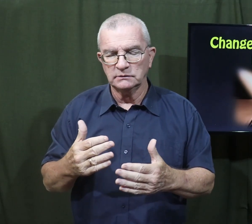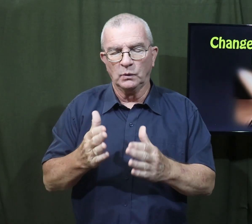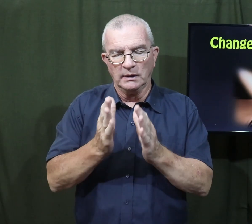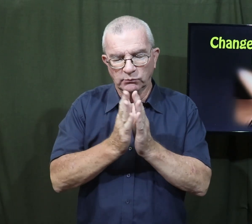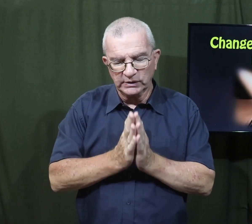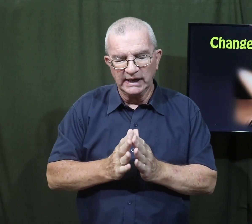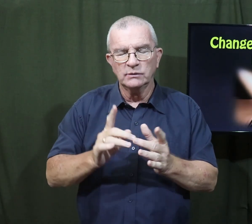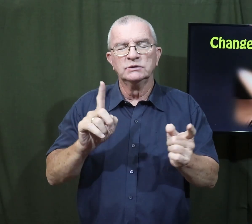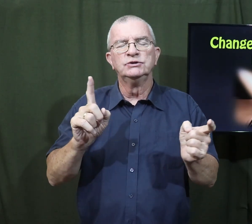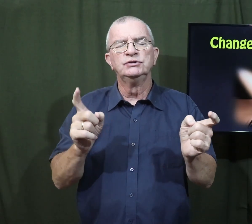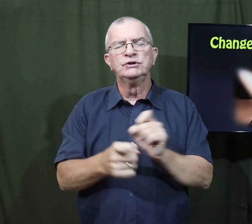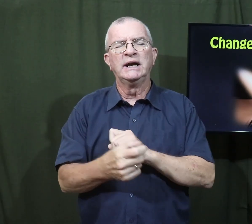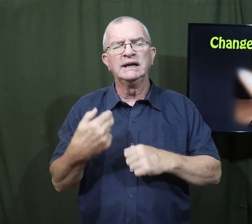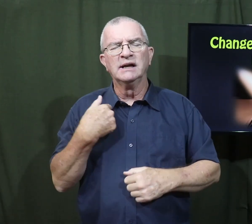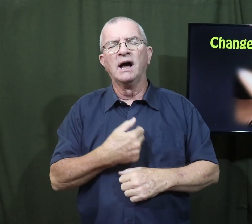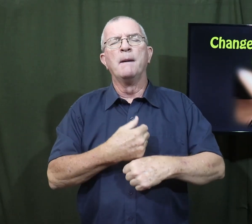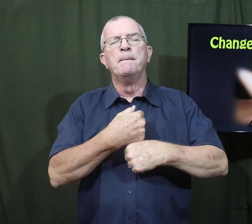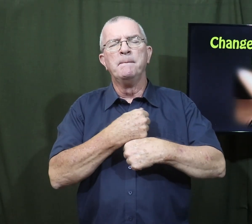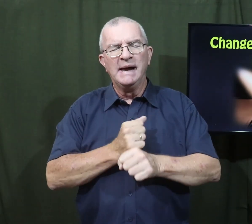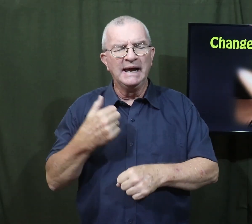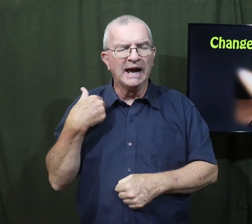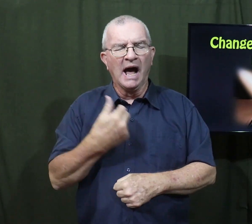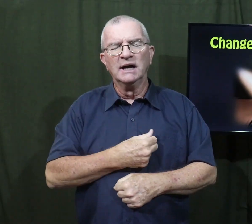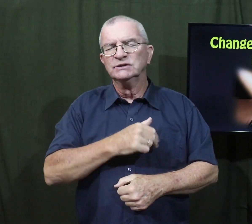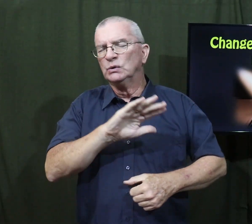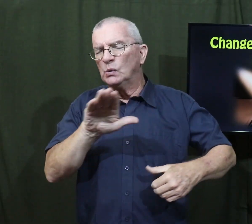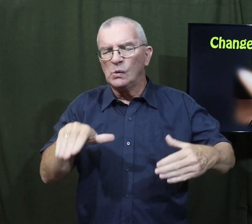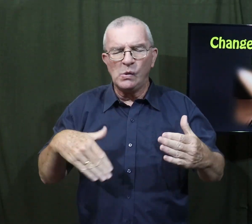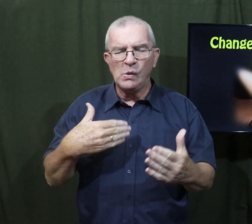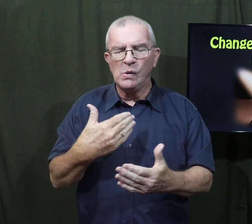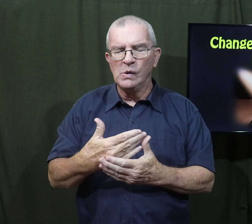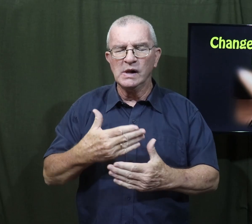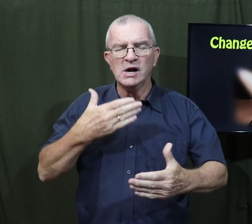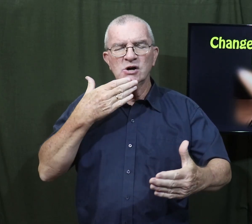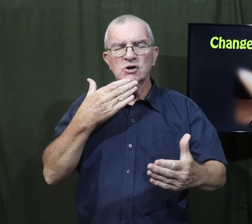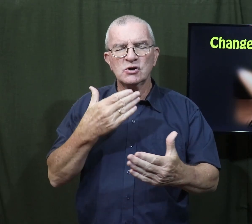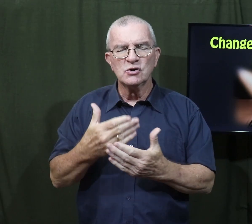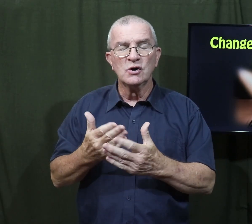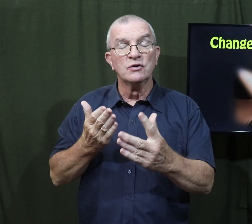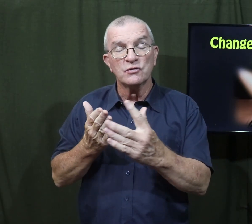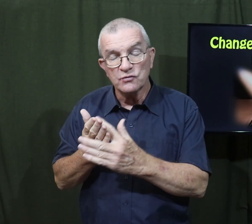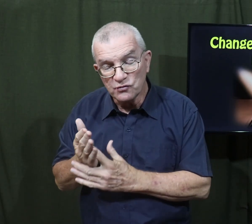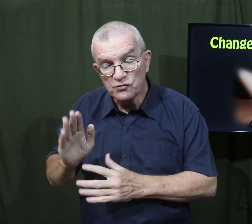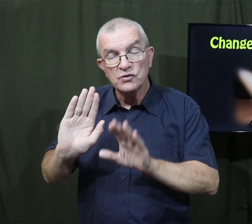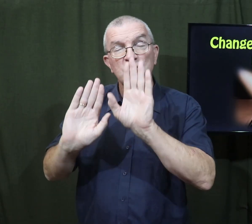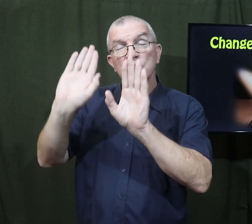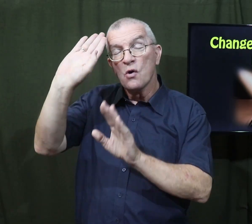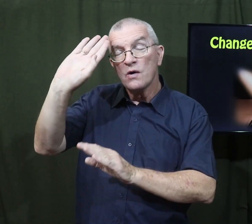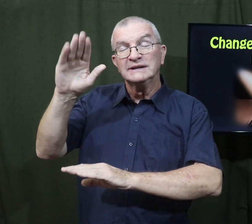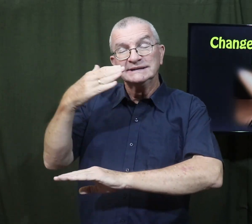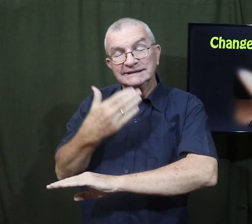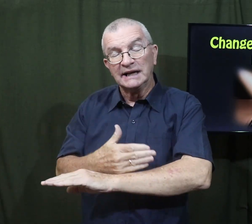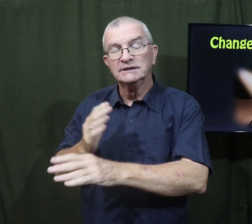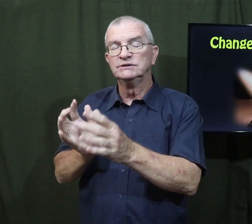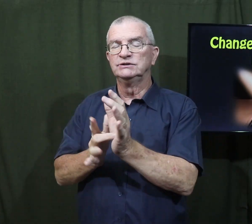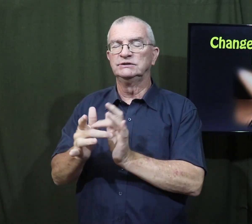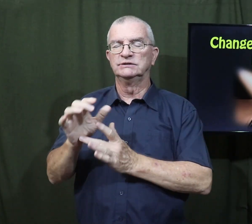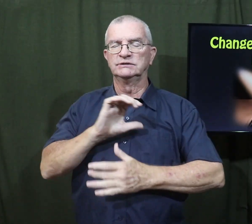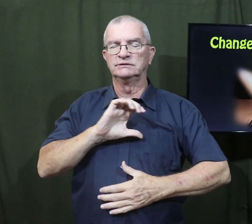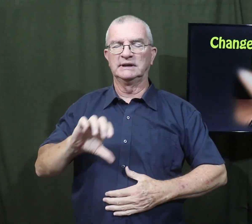good. We pray that you would change us and make us all good through your Son,